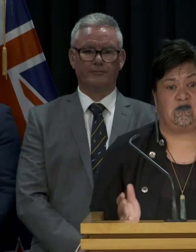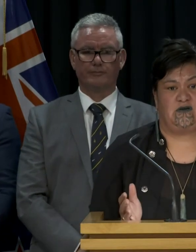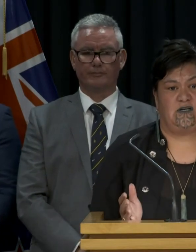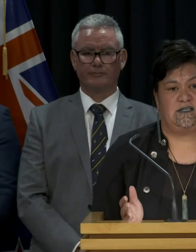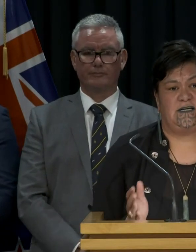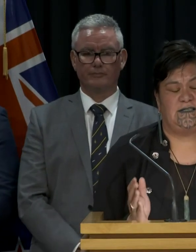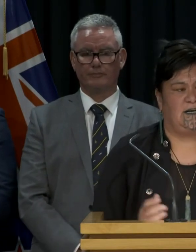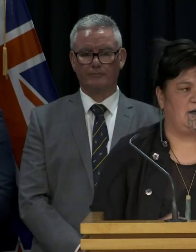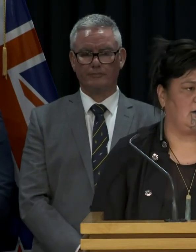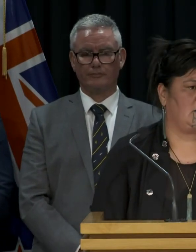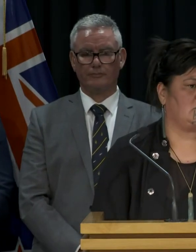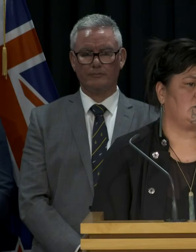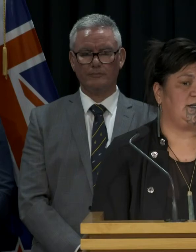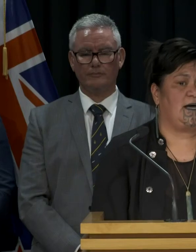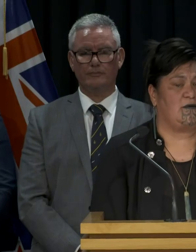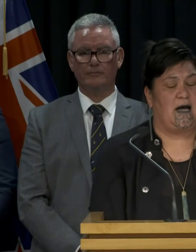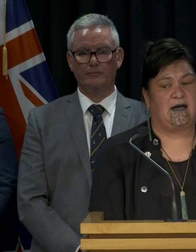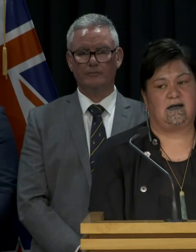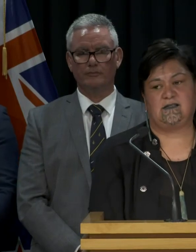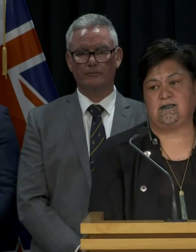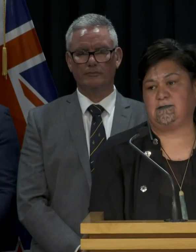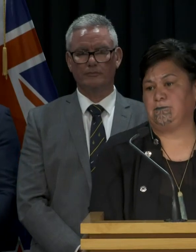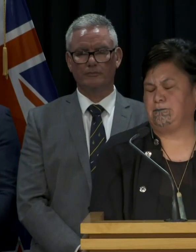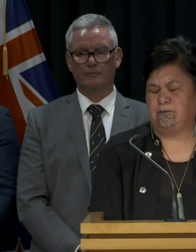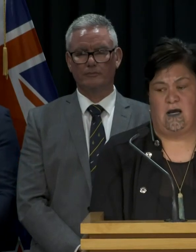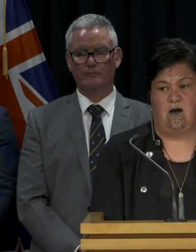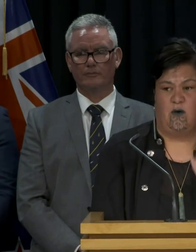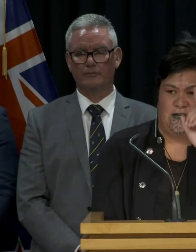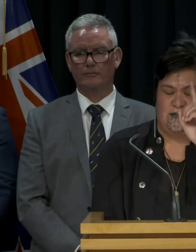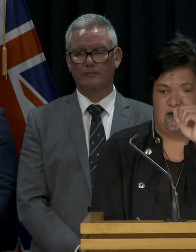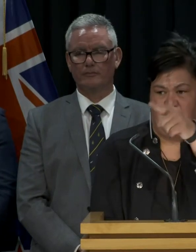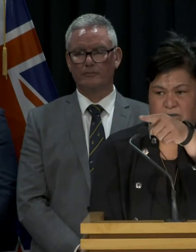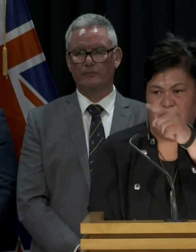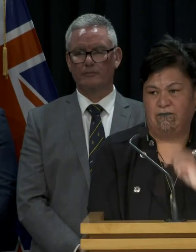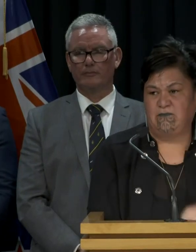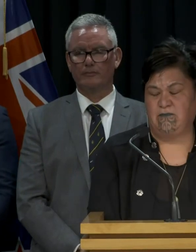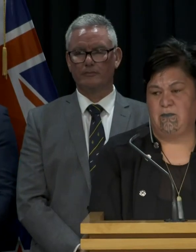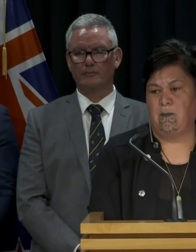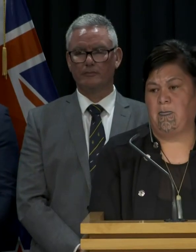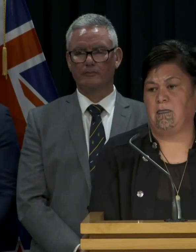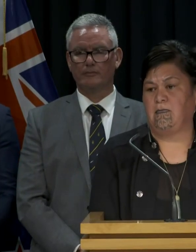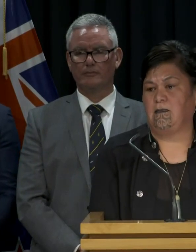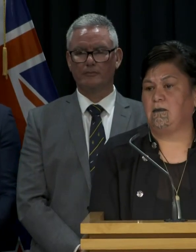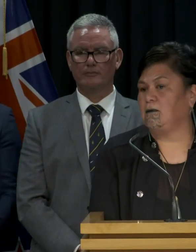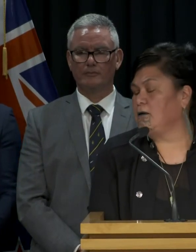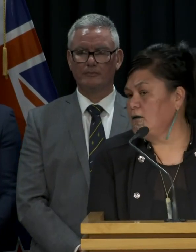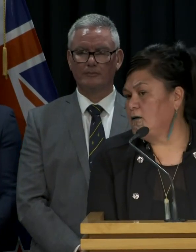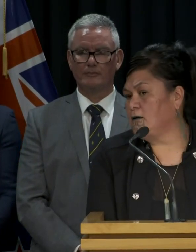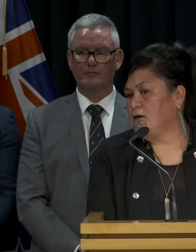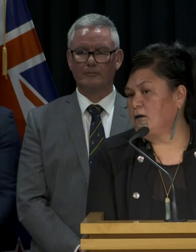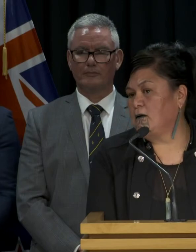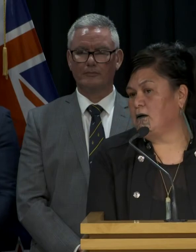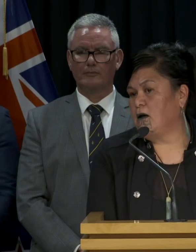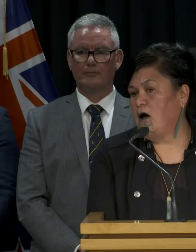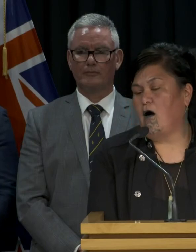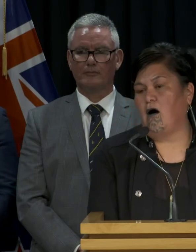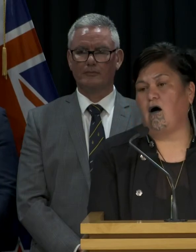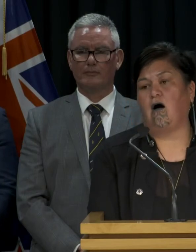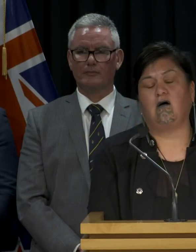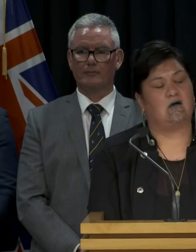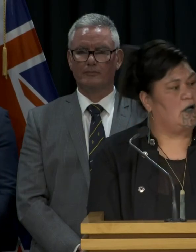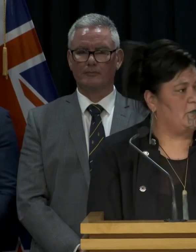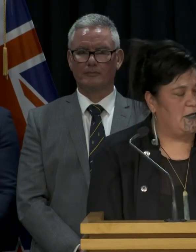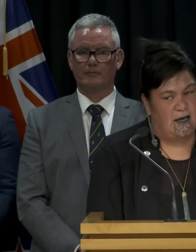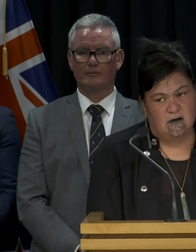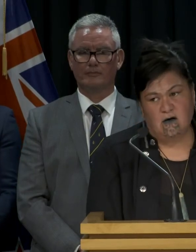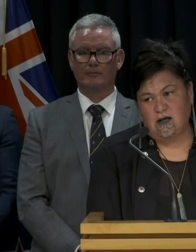our opportunities in other countries and other markets. One at a time. Did you go to the PM wanting the Foreign Affairs role, or did she offer it to you kind of out of the